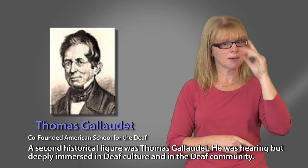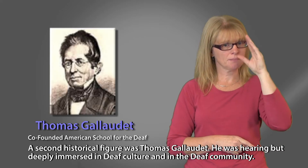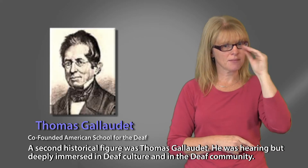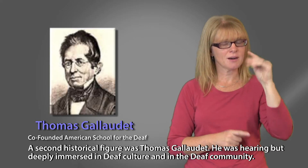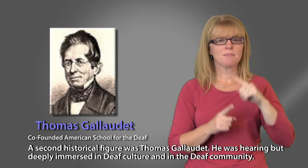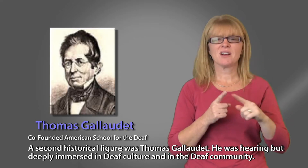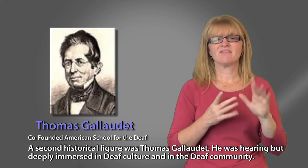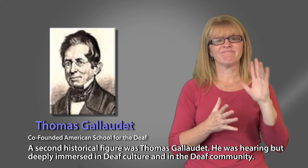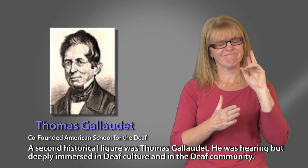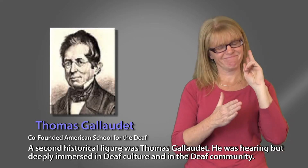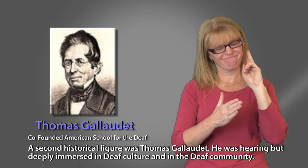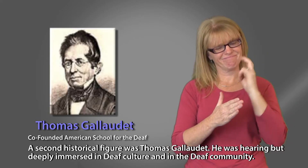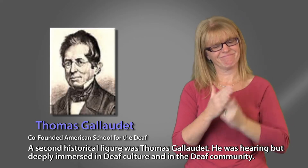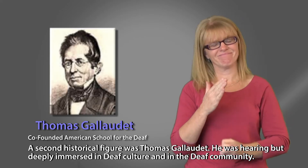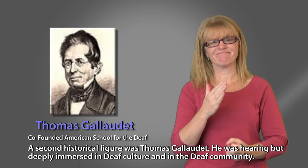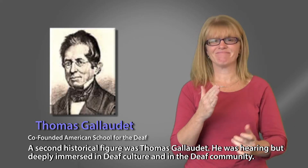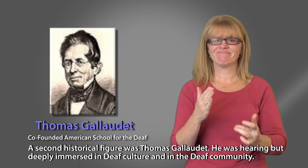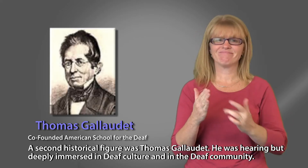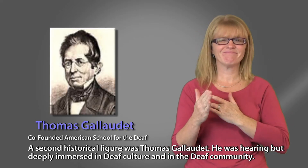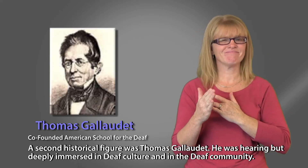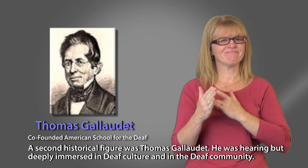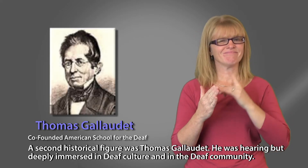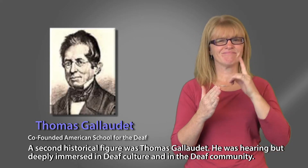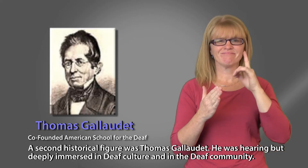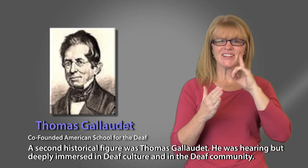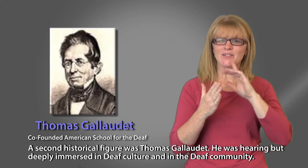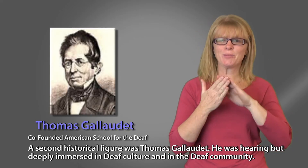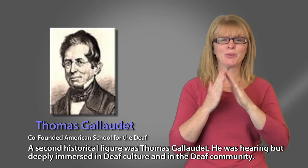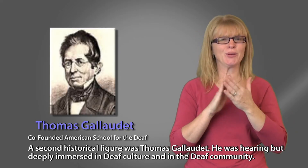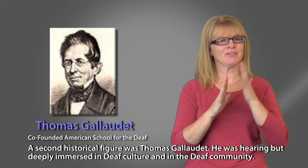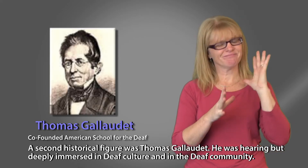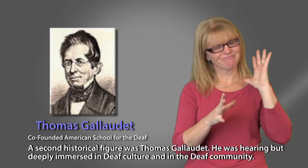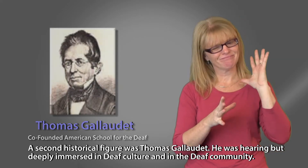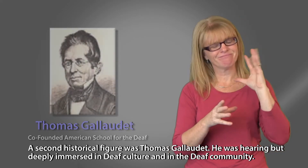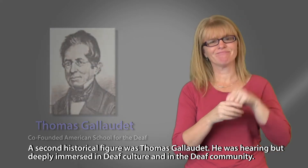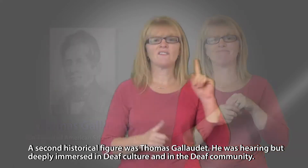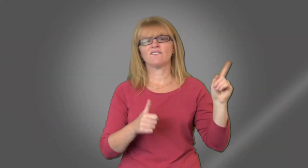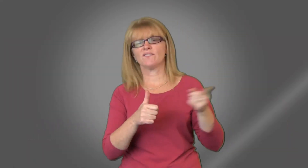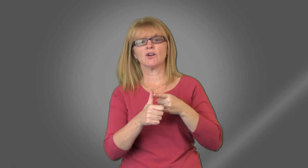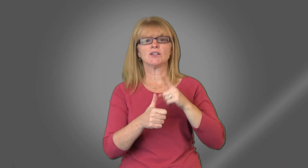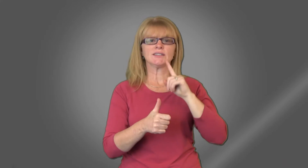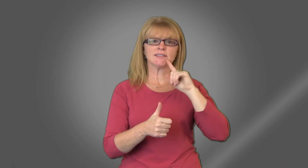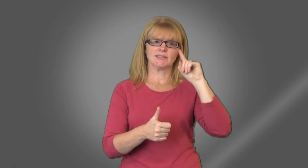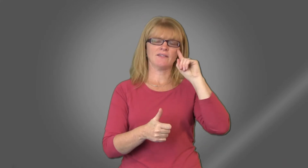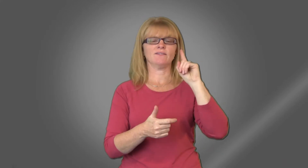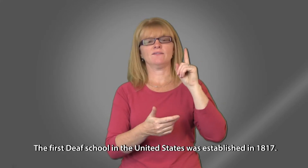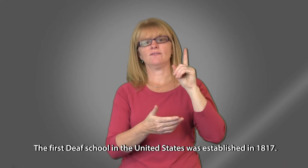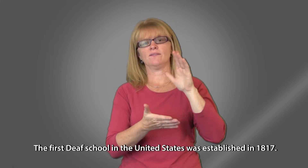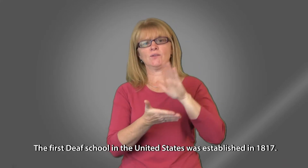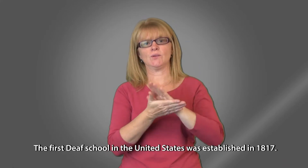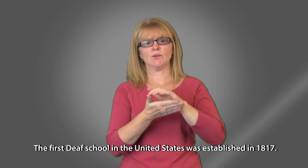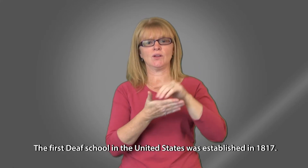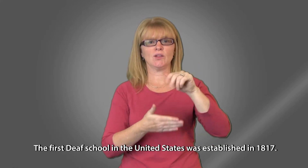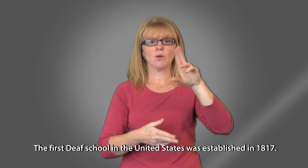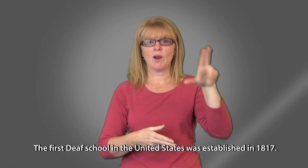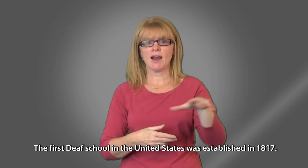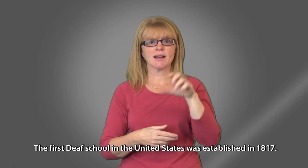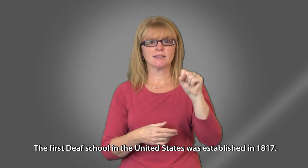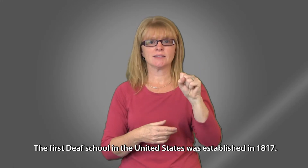He was hearing, but deeply immersed in Deaf culture and in the Deaf community. The first Deaf school in the United States